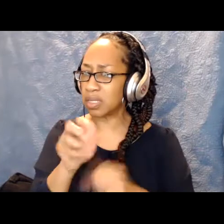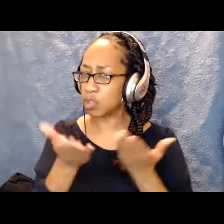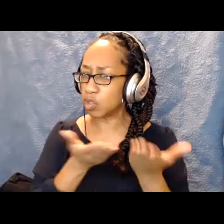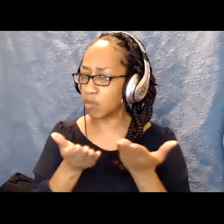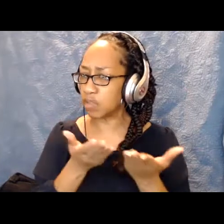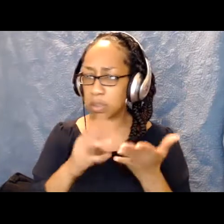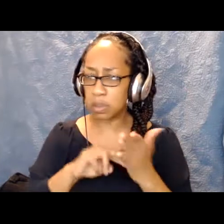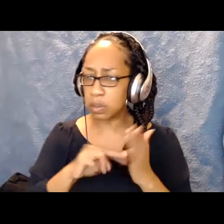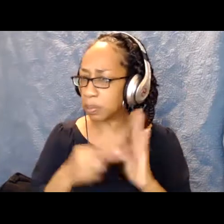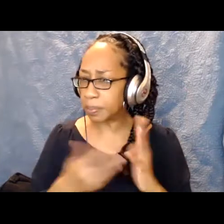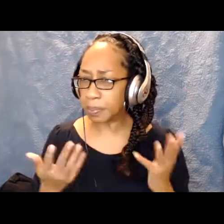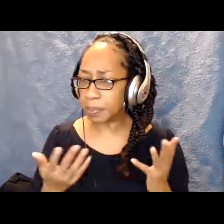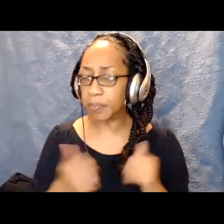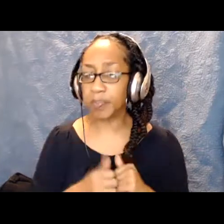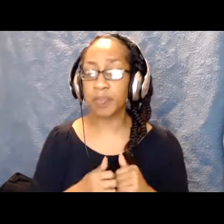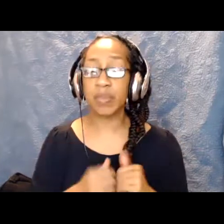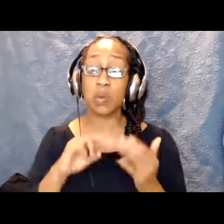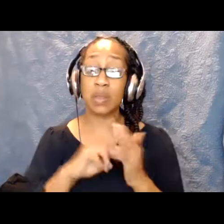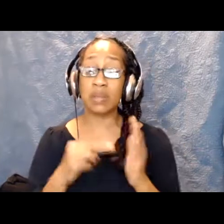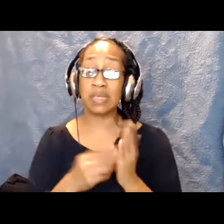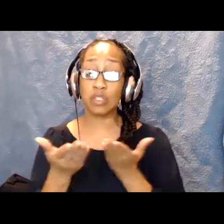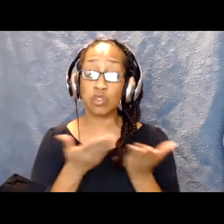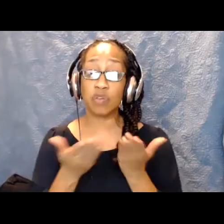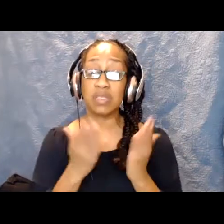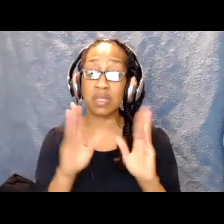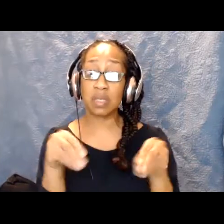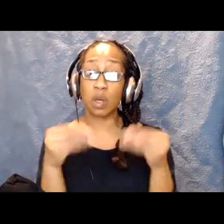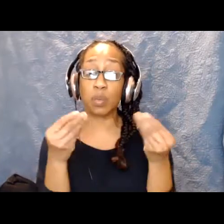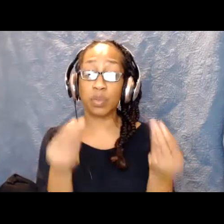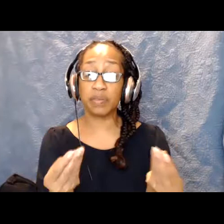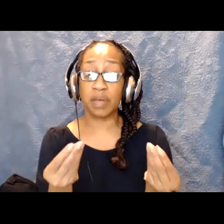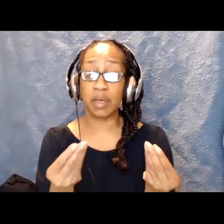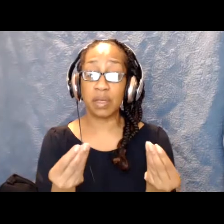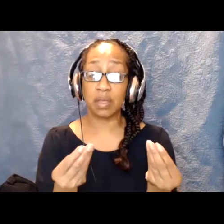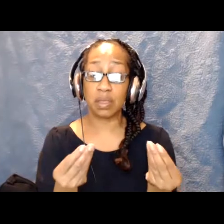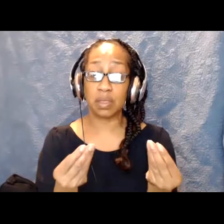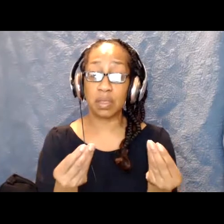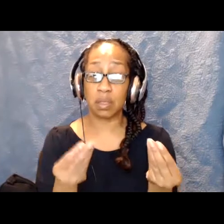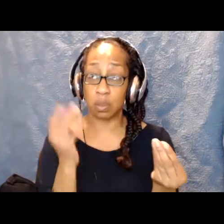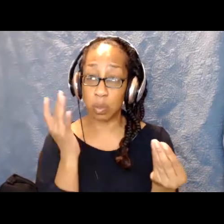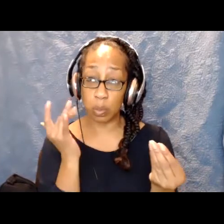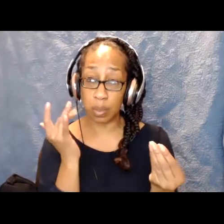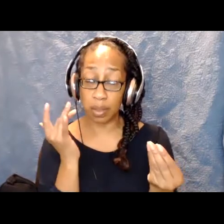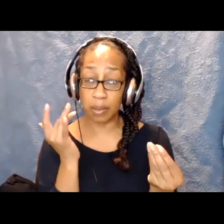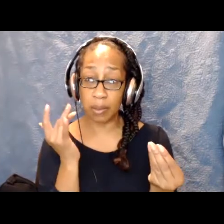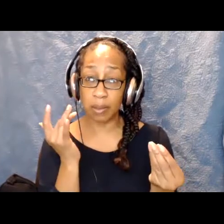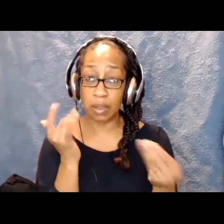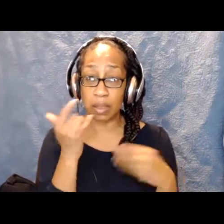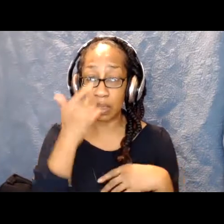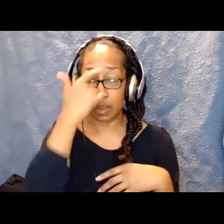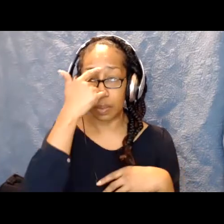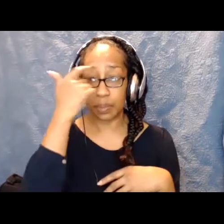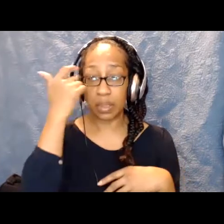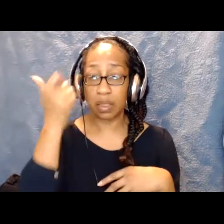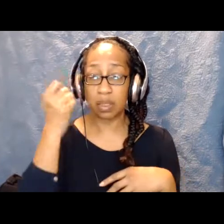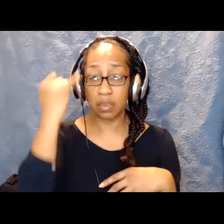services that are provided as a result of this construct